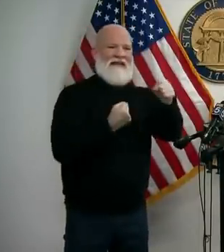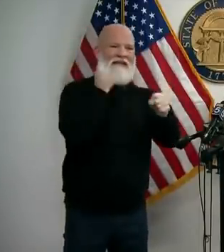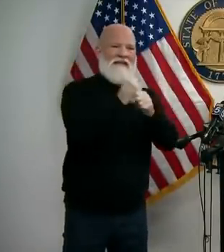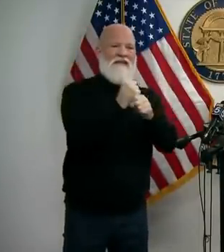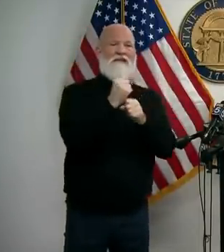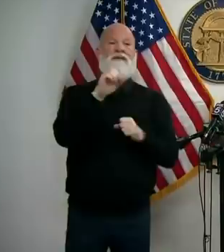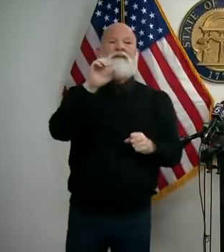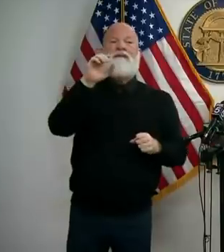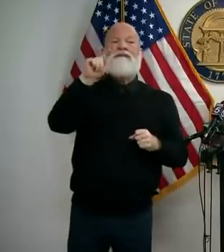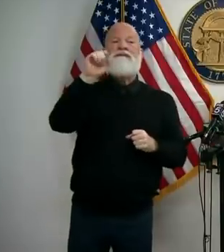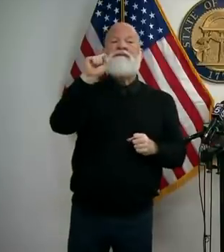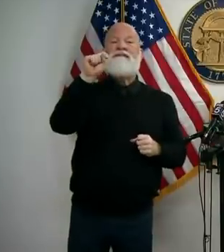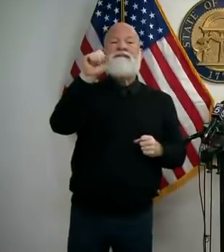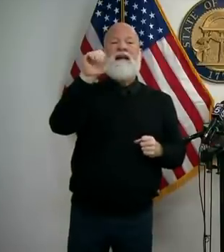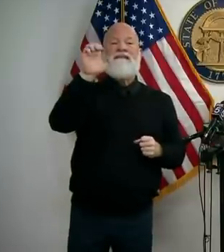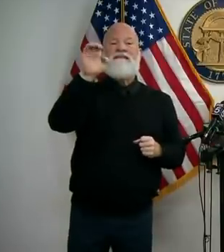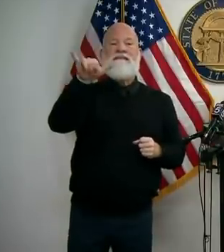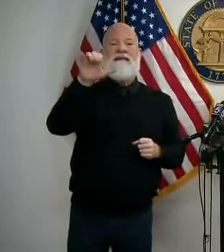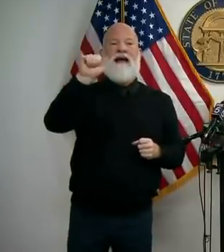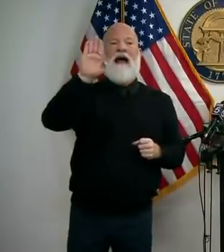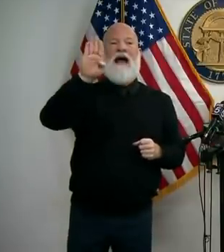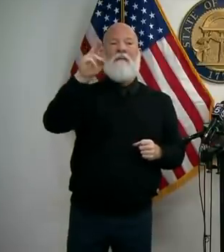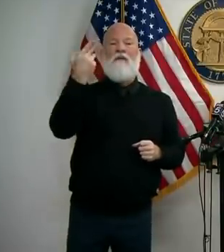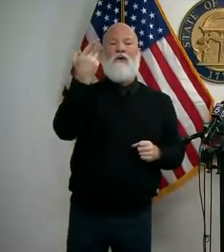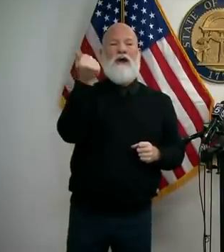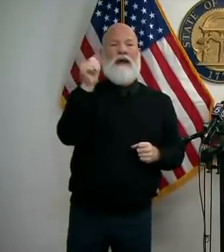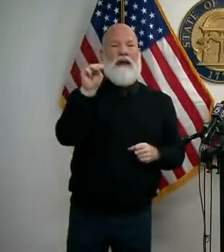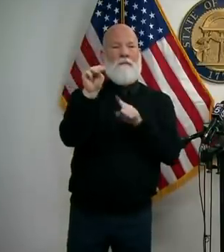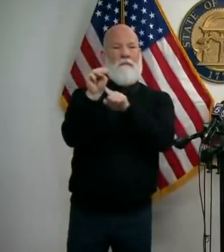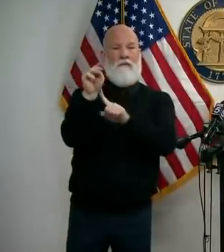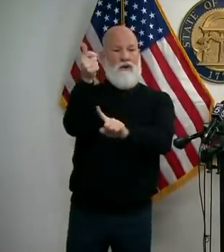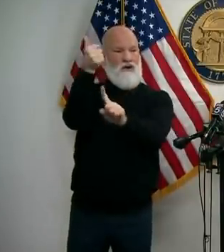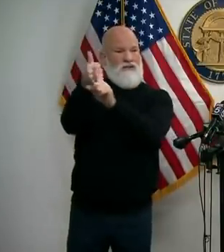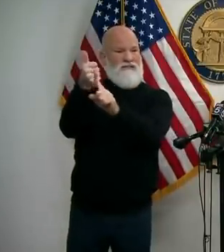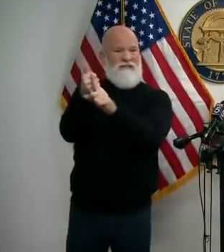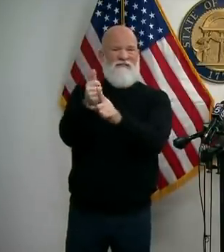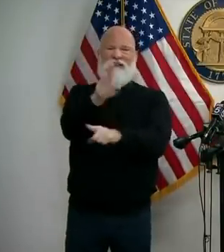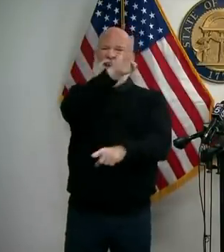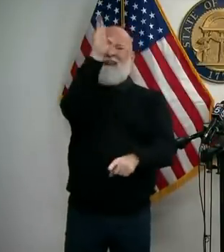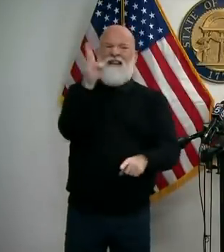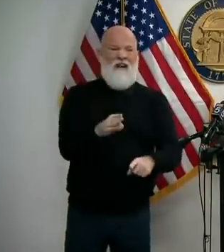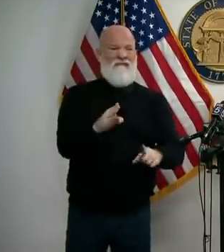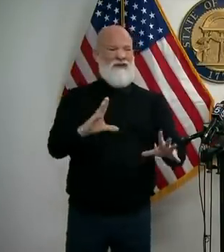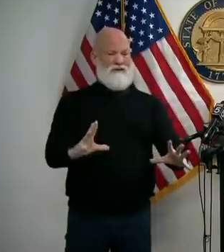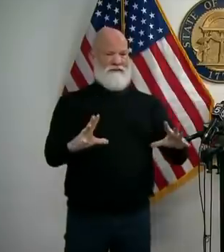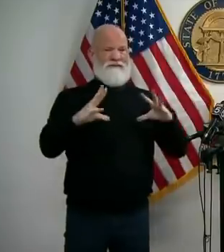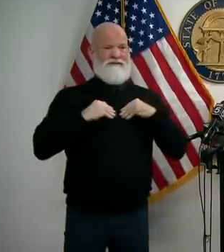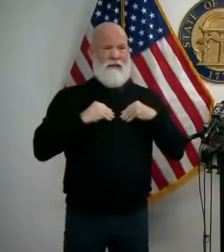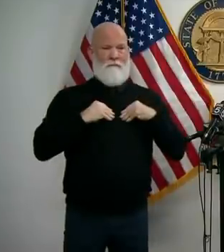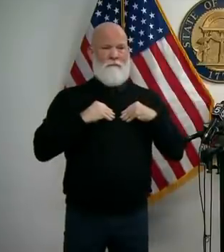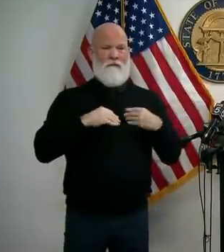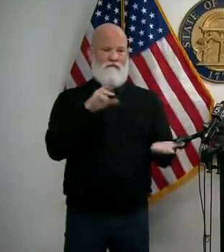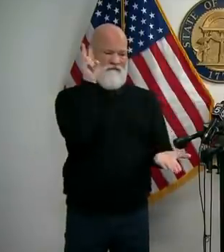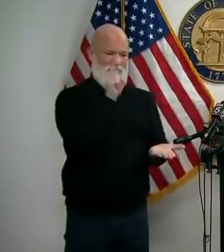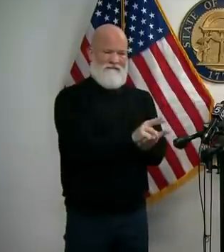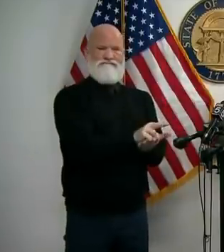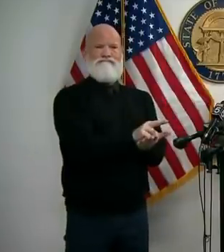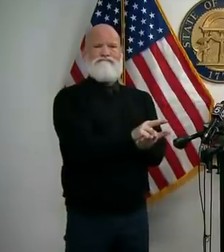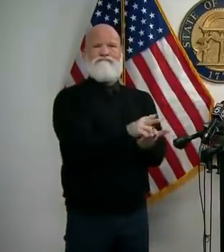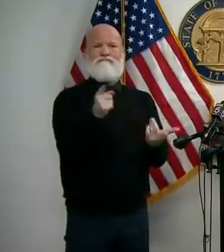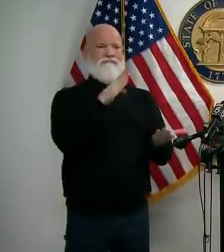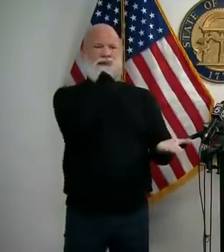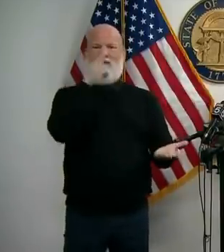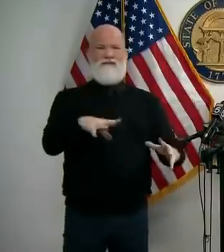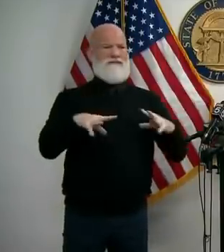the 2018 gubernatorial race, came within 55,000 votes of winning that race. So you need to have a unified team with a